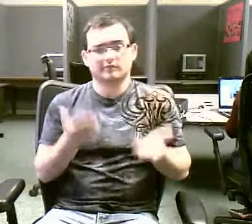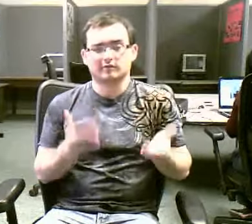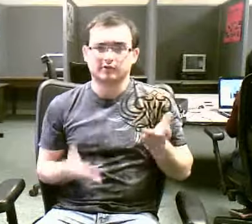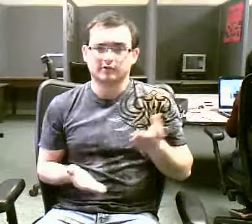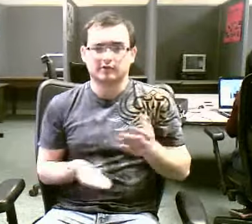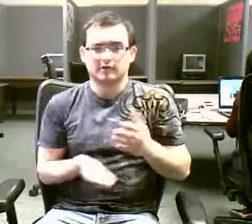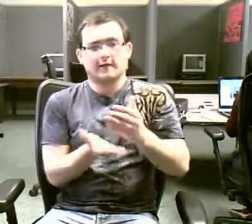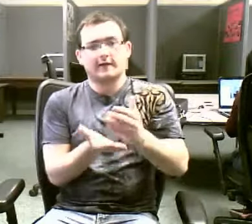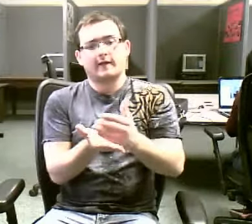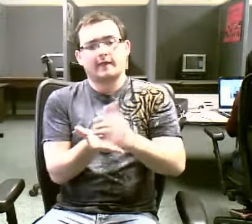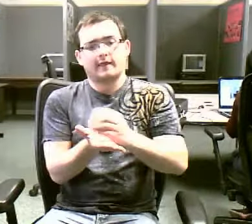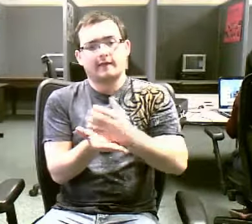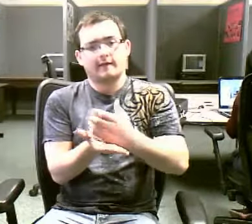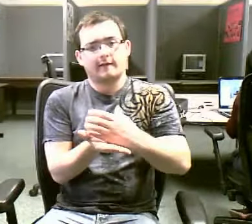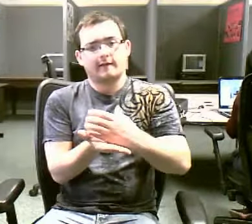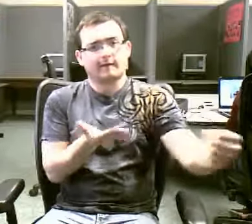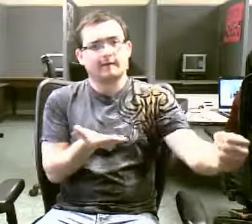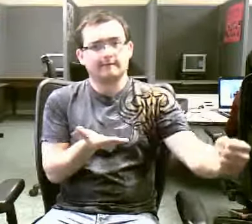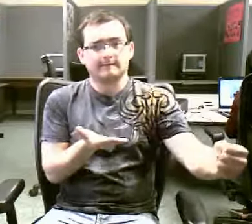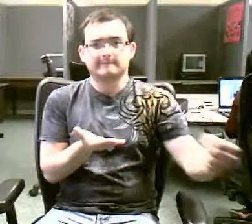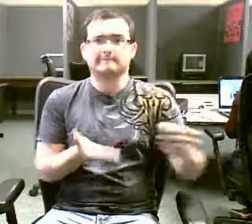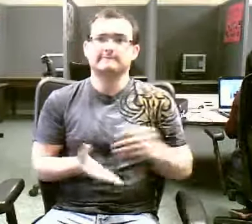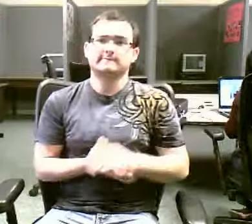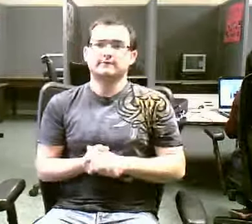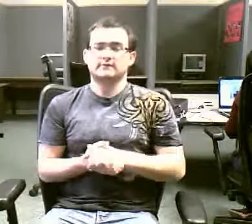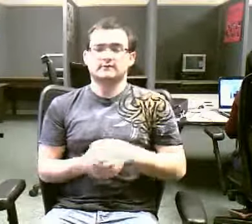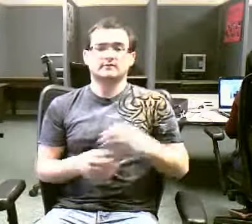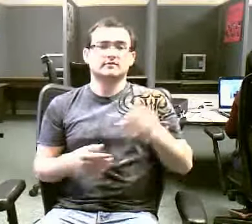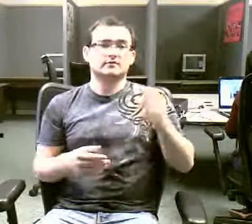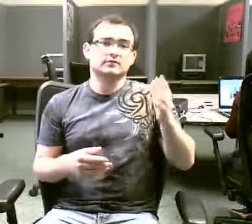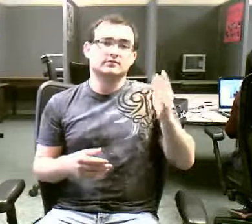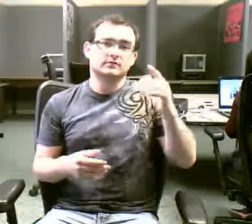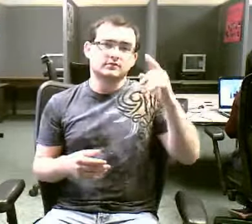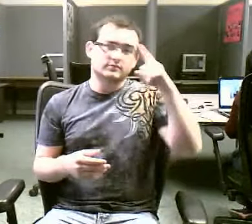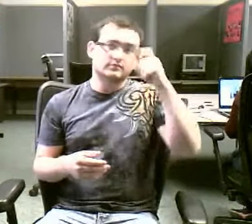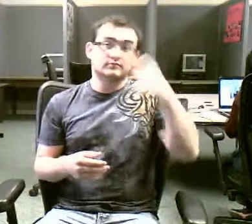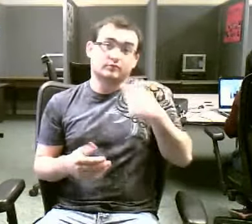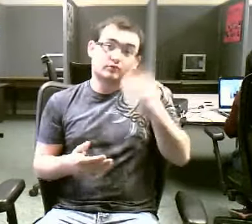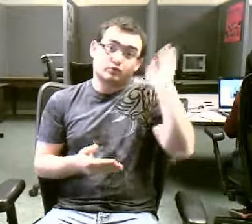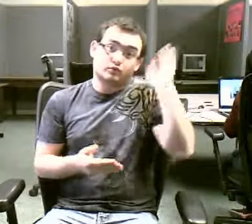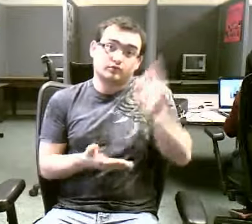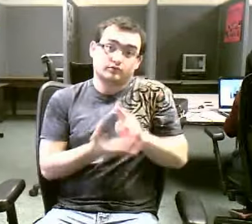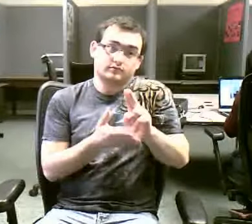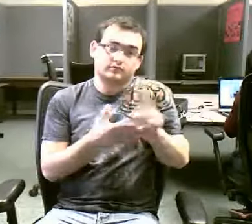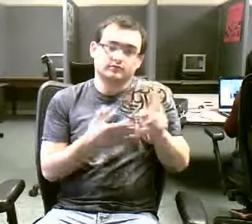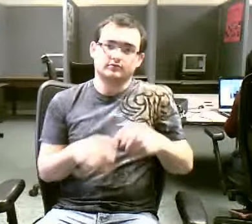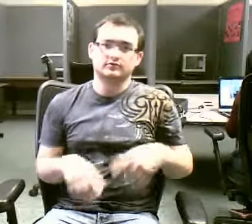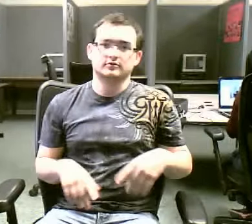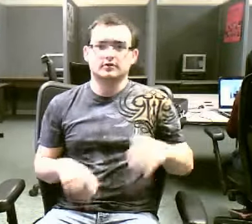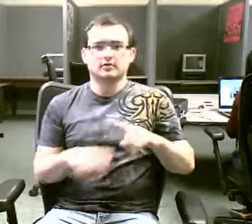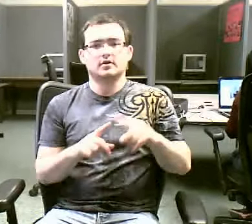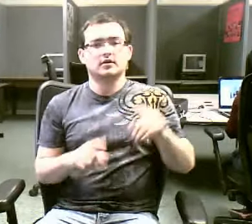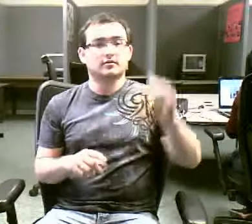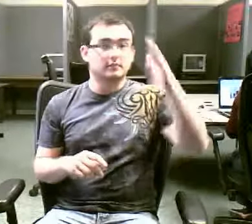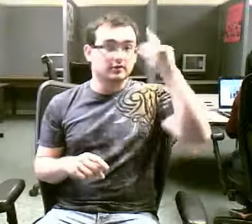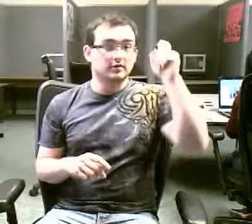instituted that, we kind of had to put our money in the bank, and instead of going to, like, the credit exchange and cashing it, and then, like, going to spend